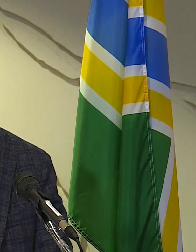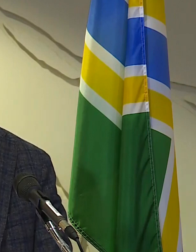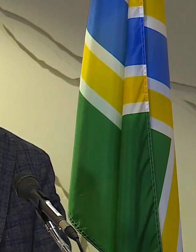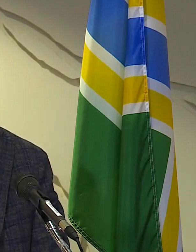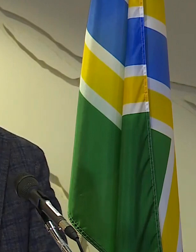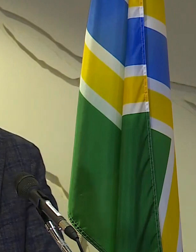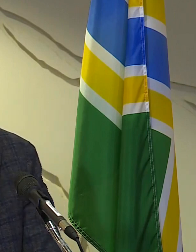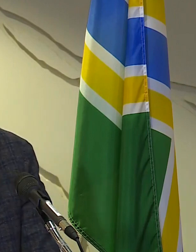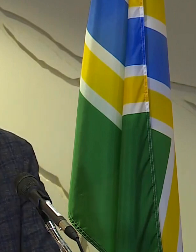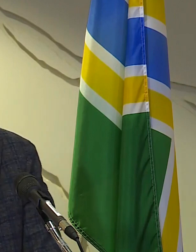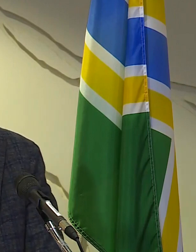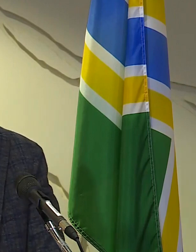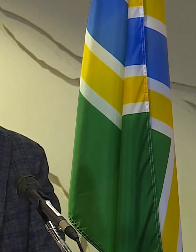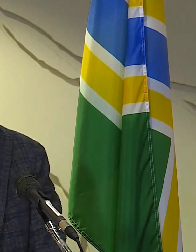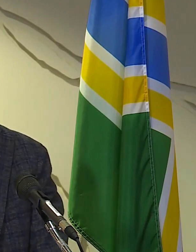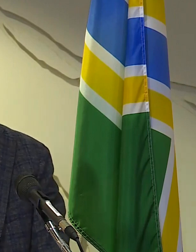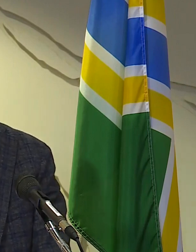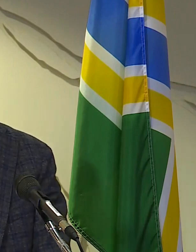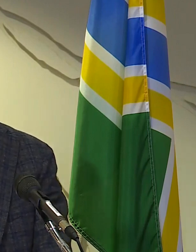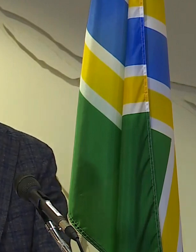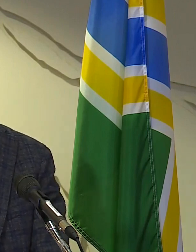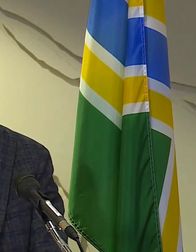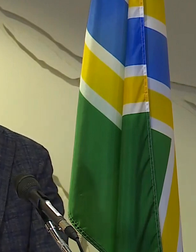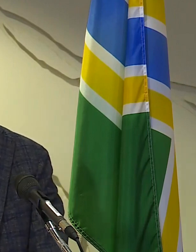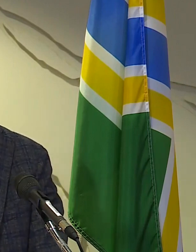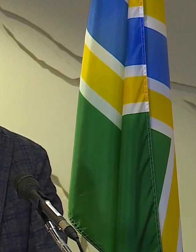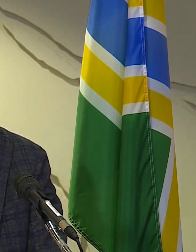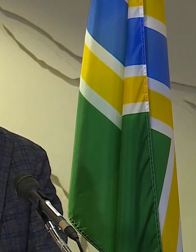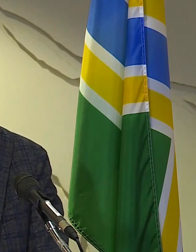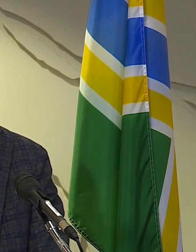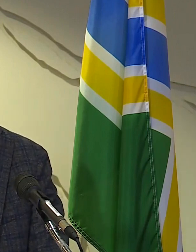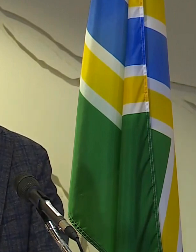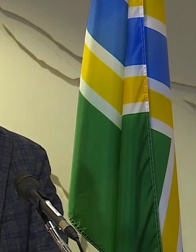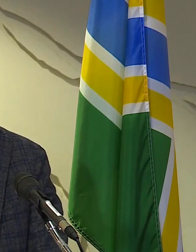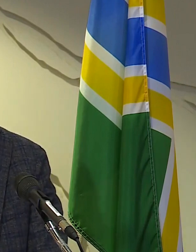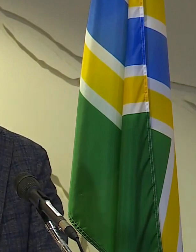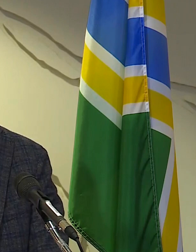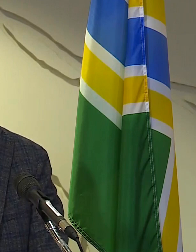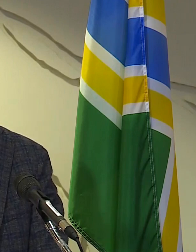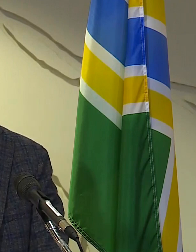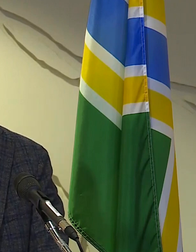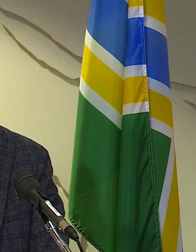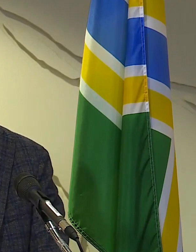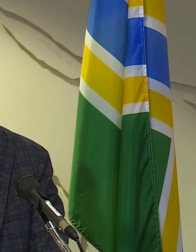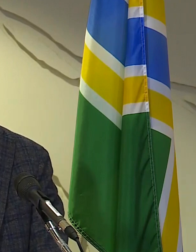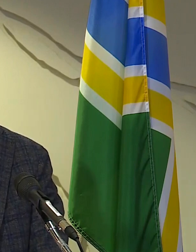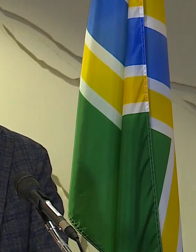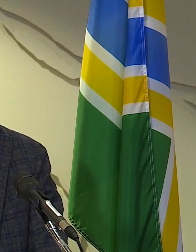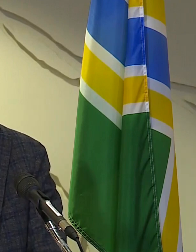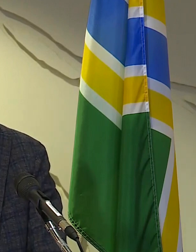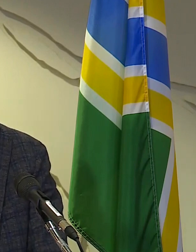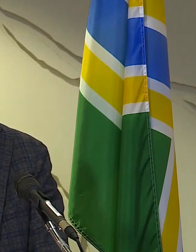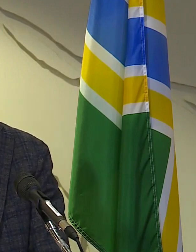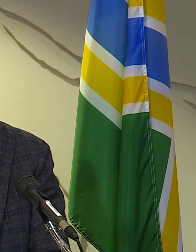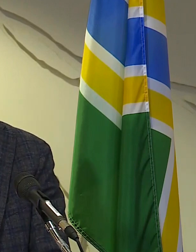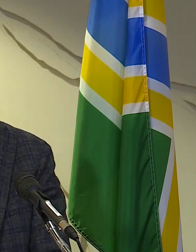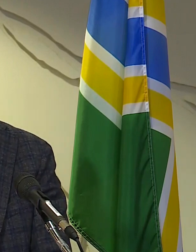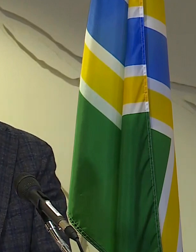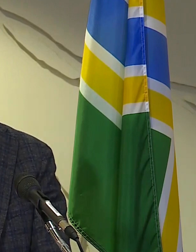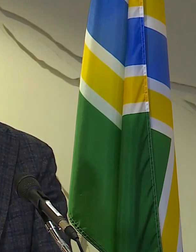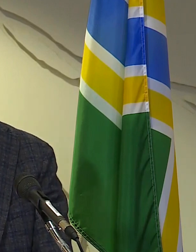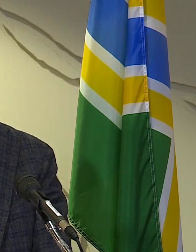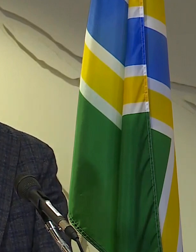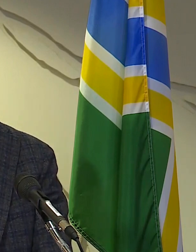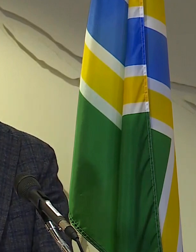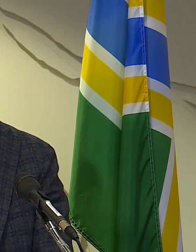community. So I want to take this moment to thank them personally from the bottom of my heart.